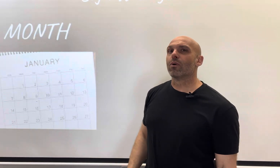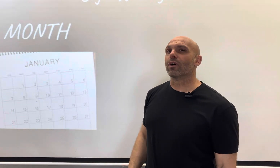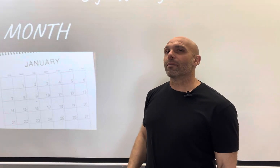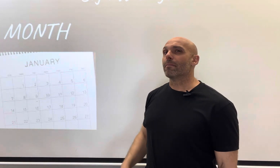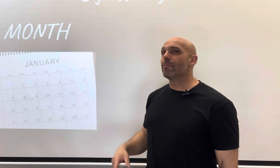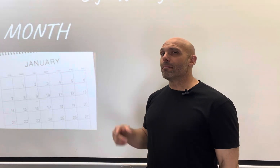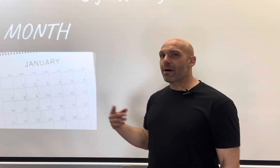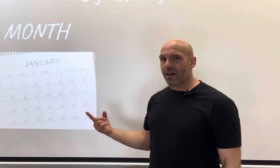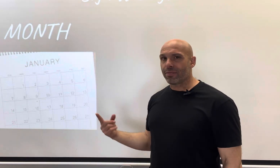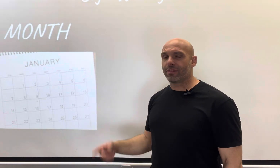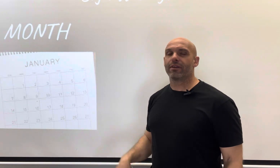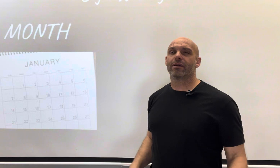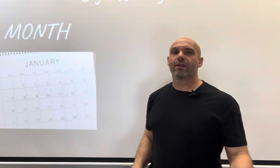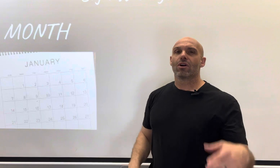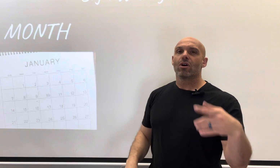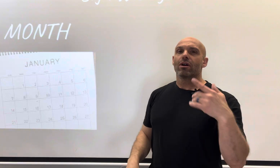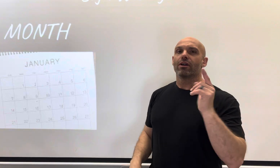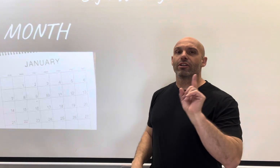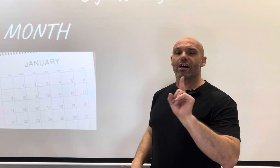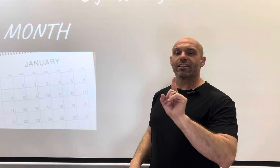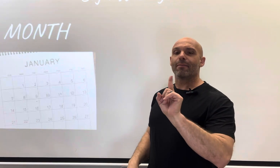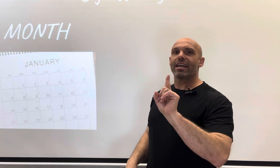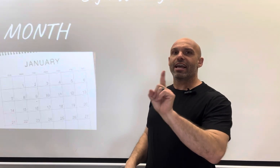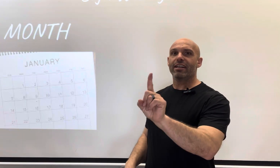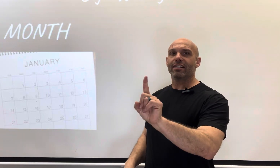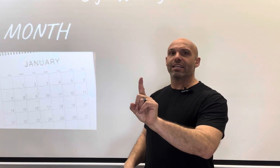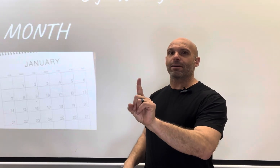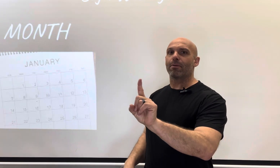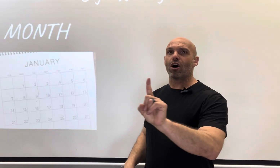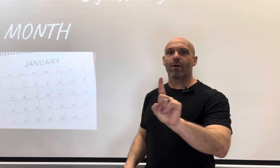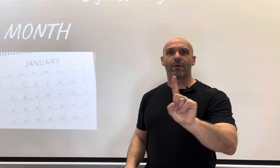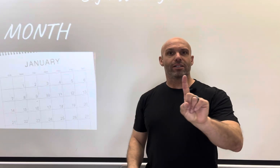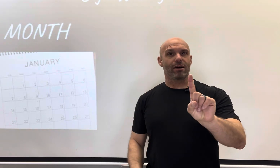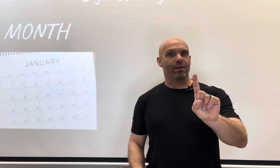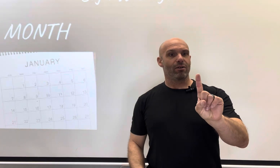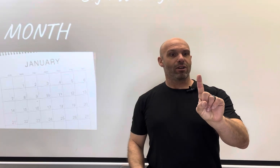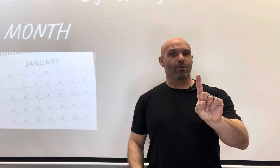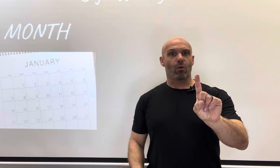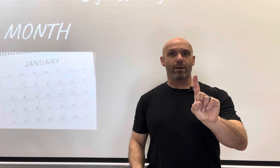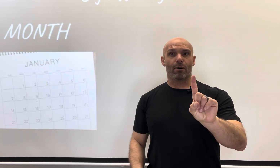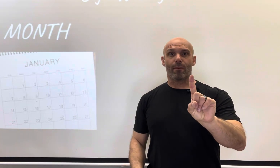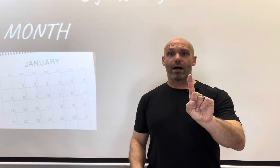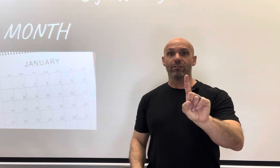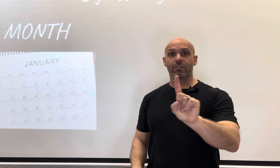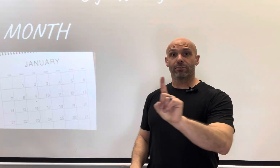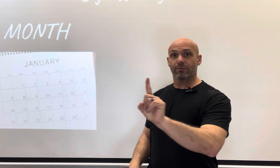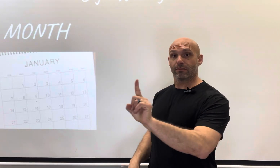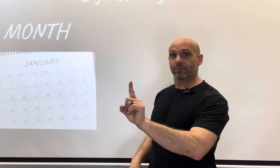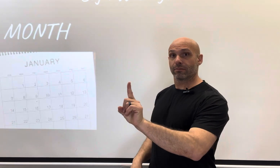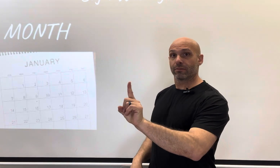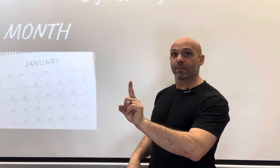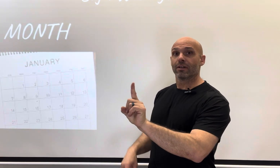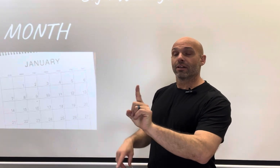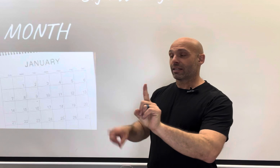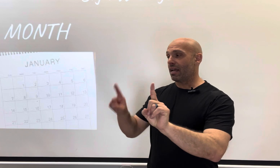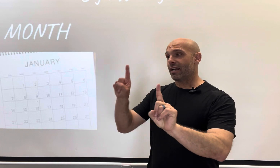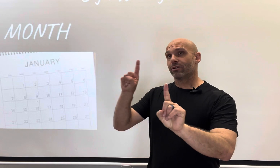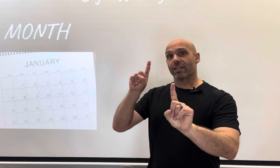For month, non-dominant hand is a number one, palm out. Okay, I do another